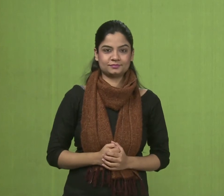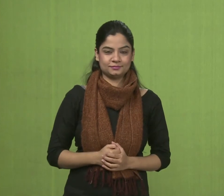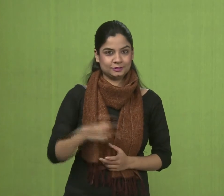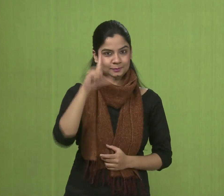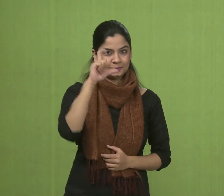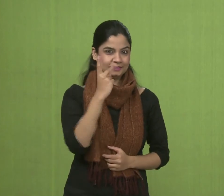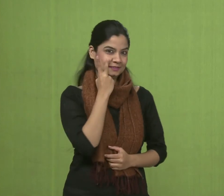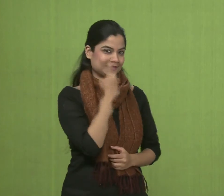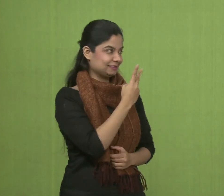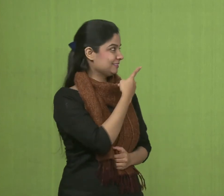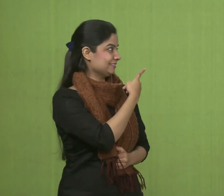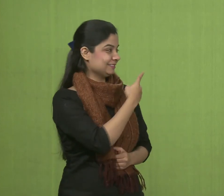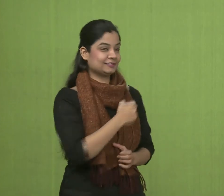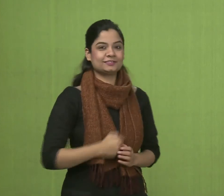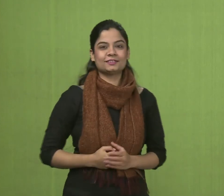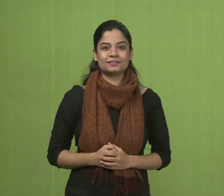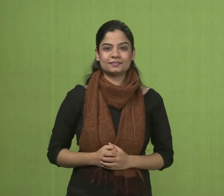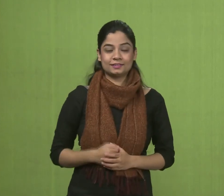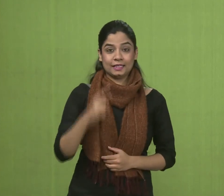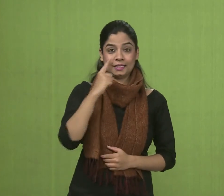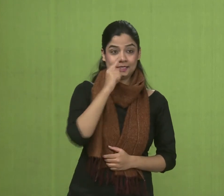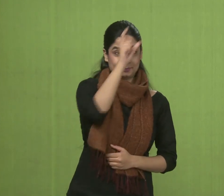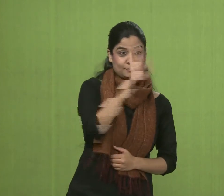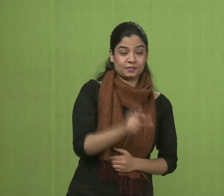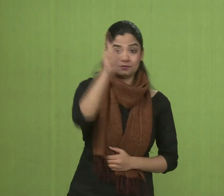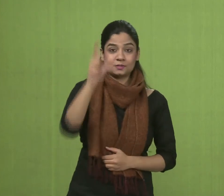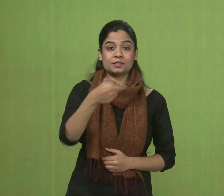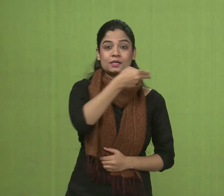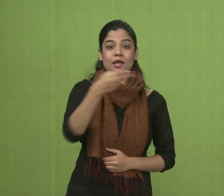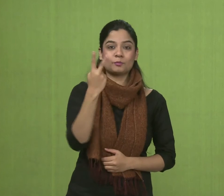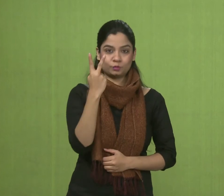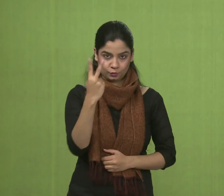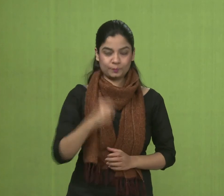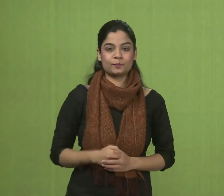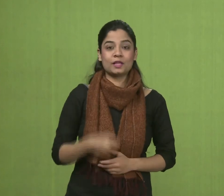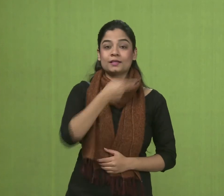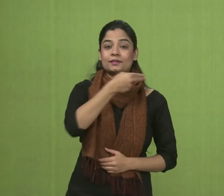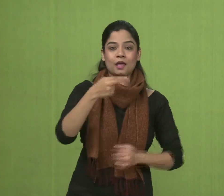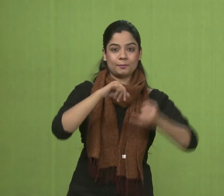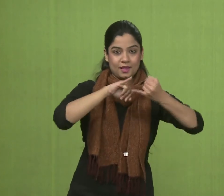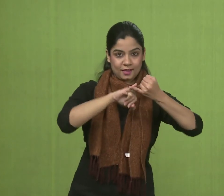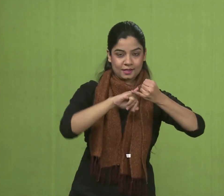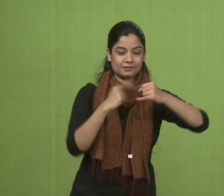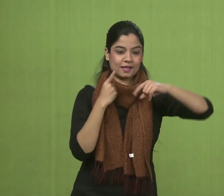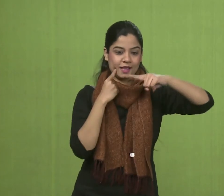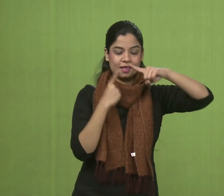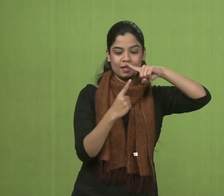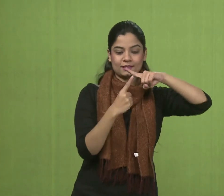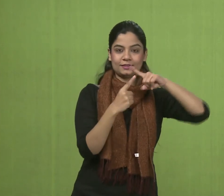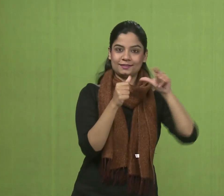Let's begin with a story. As you can see in the pictures, there are 2 girls. One is named Sita and